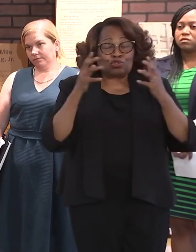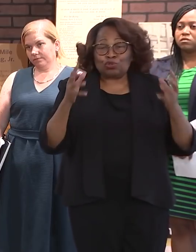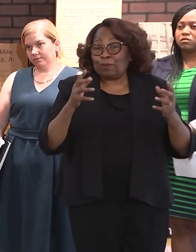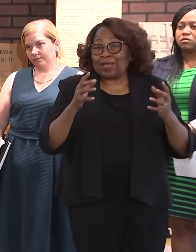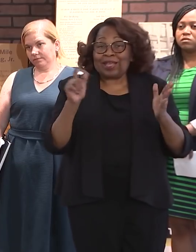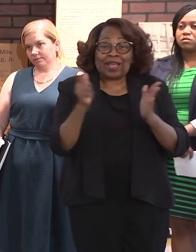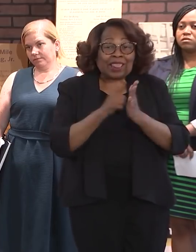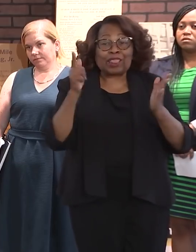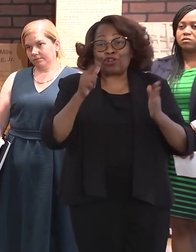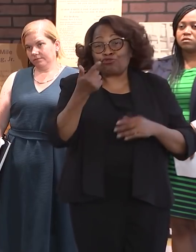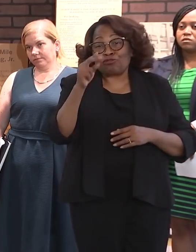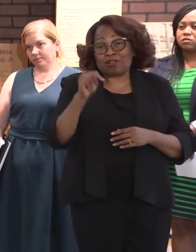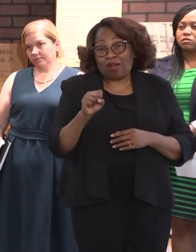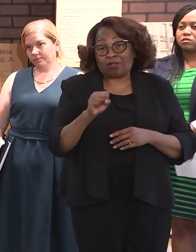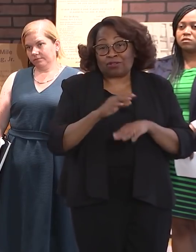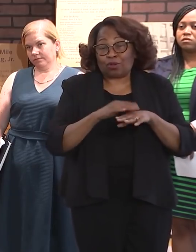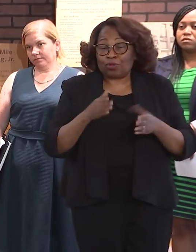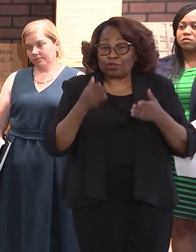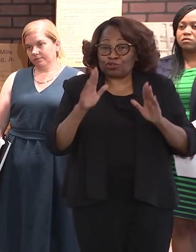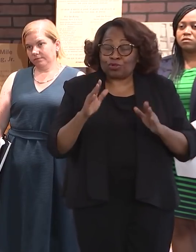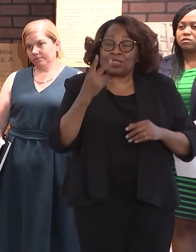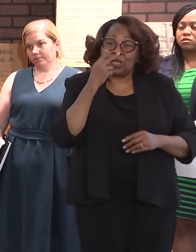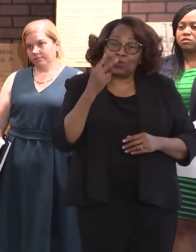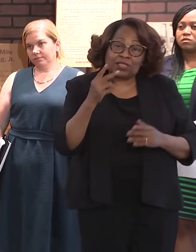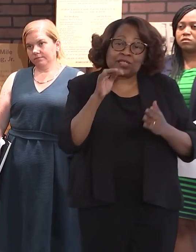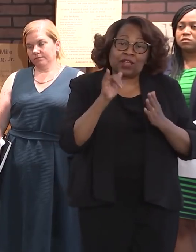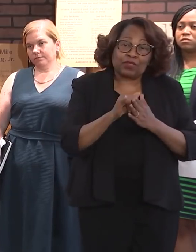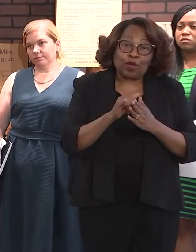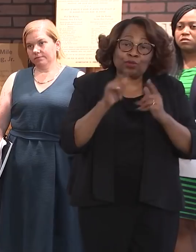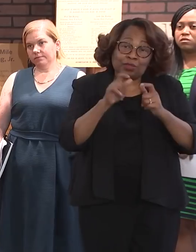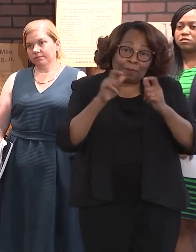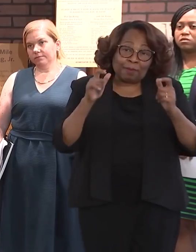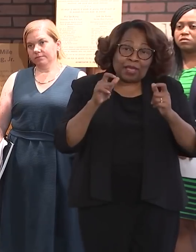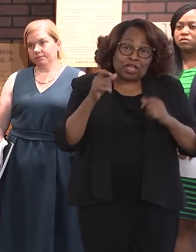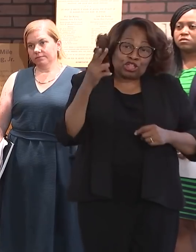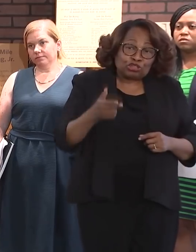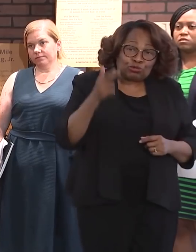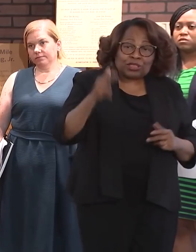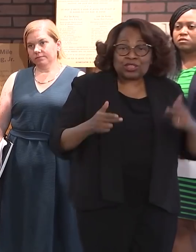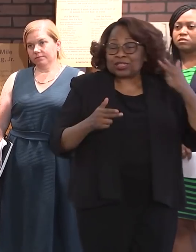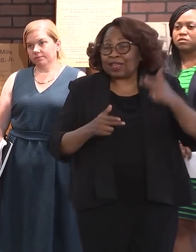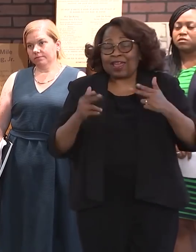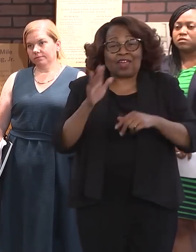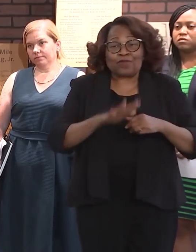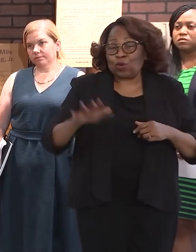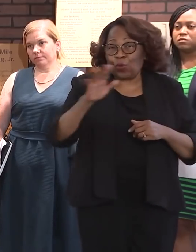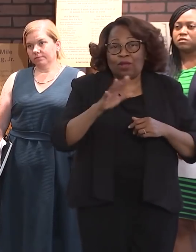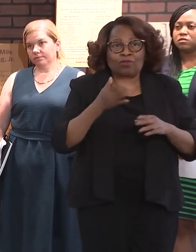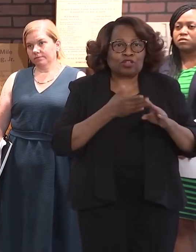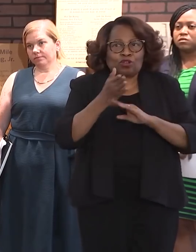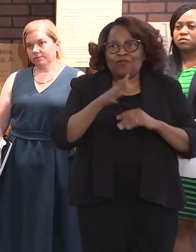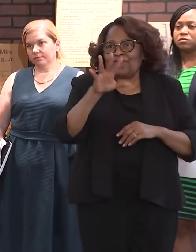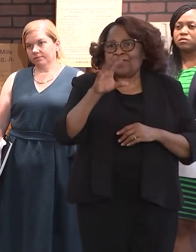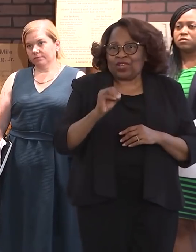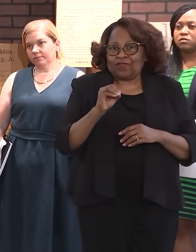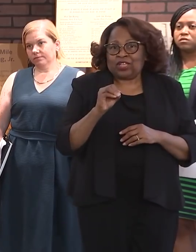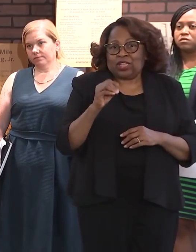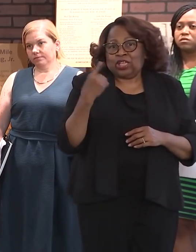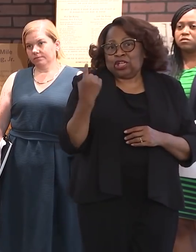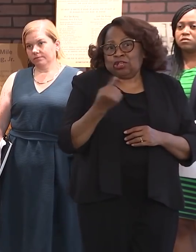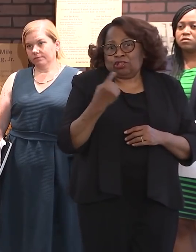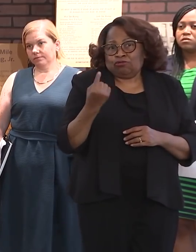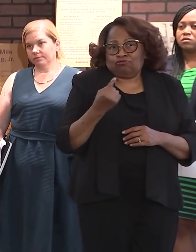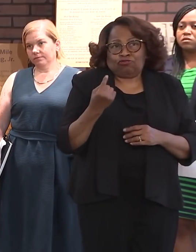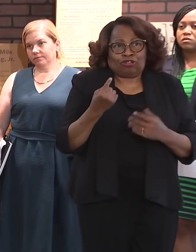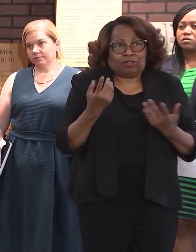illegal guns on the streets of Chicago, and we're seeing these mass shootings now everywhere. I think there's over 50 just in the